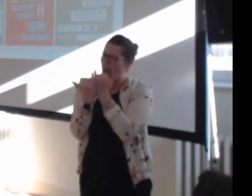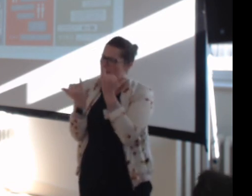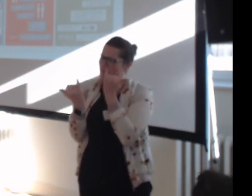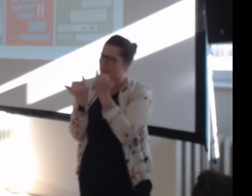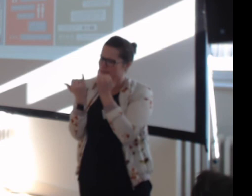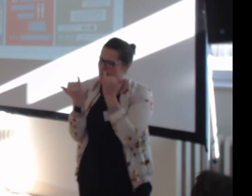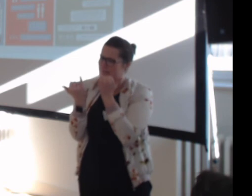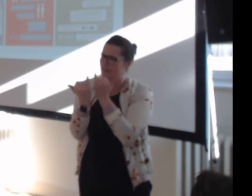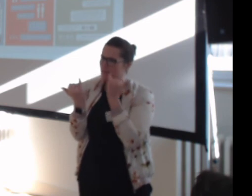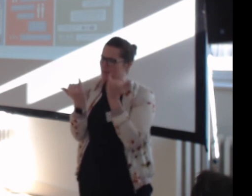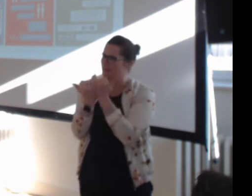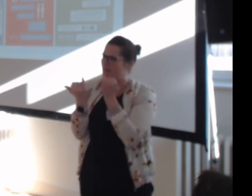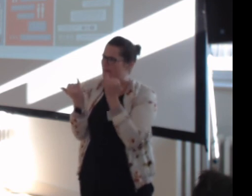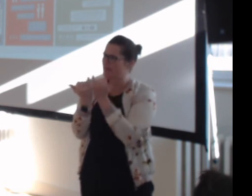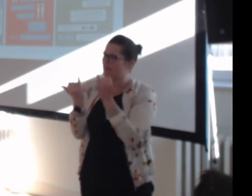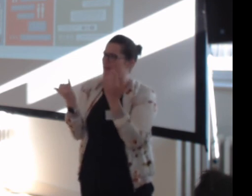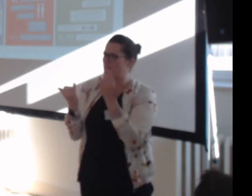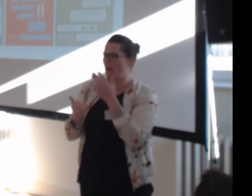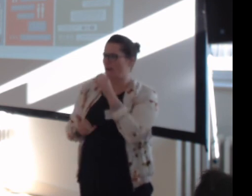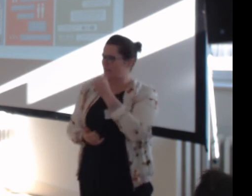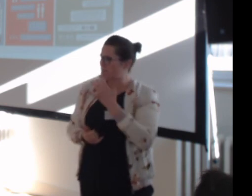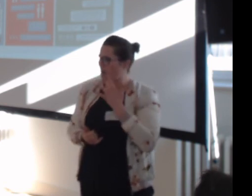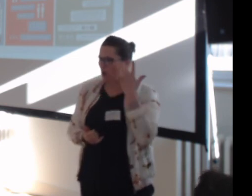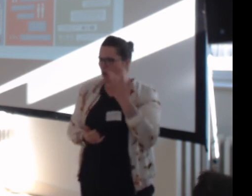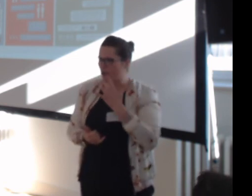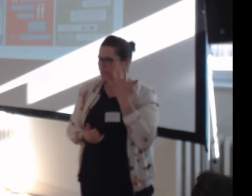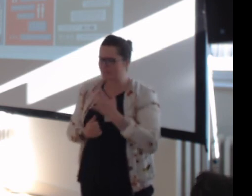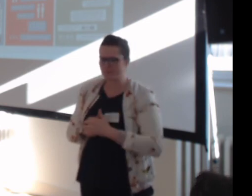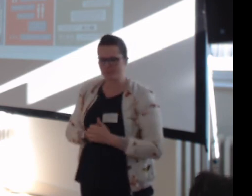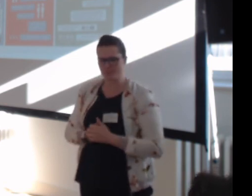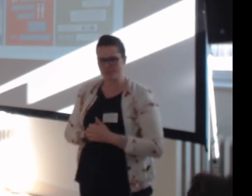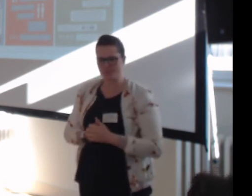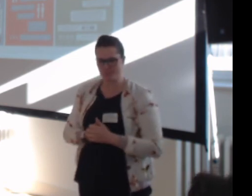somehow, but it's not so easy.